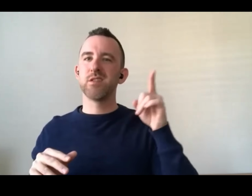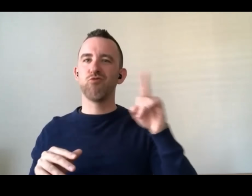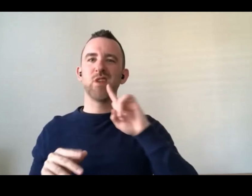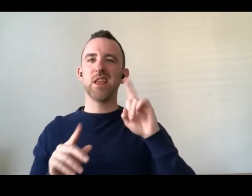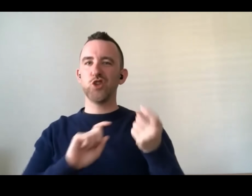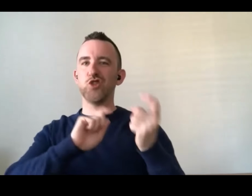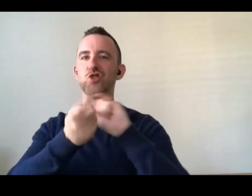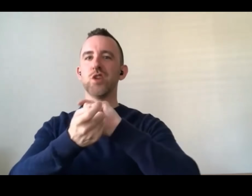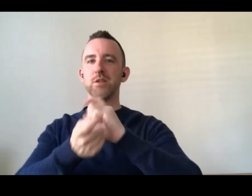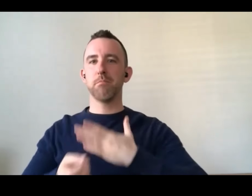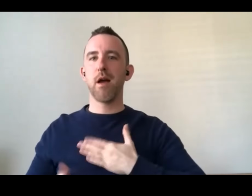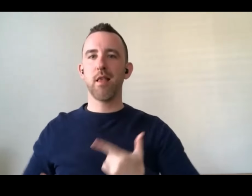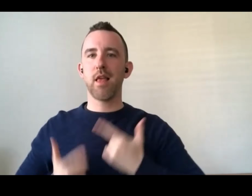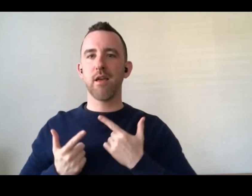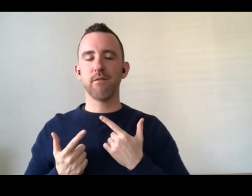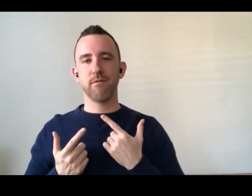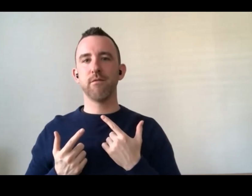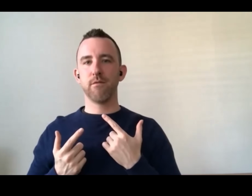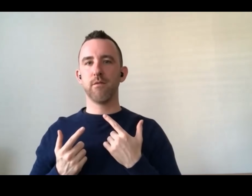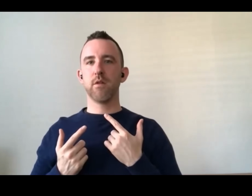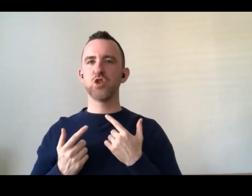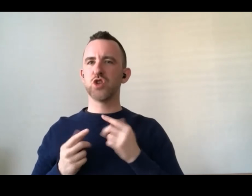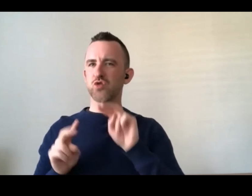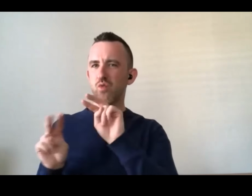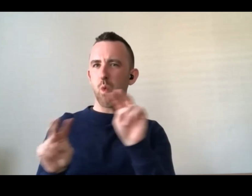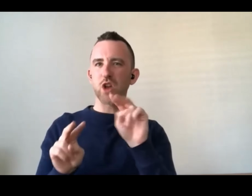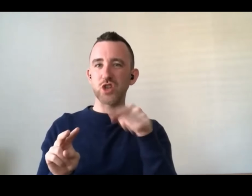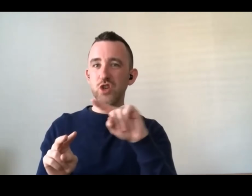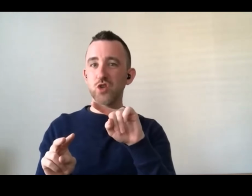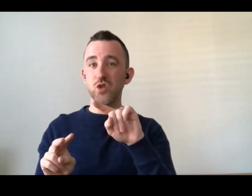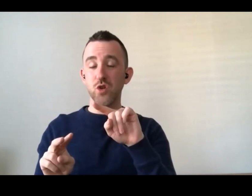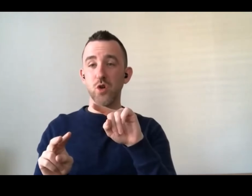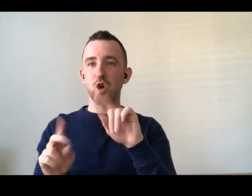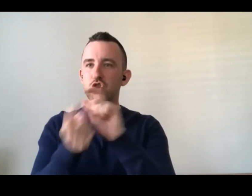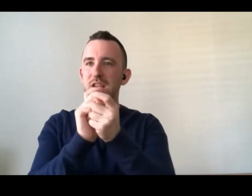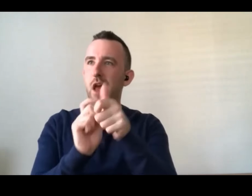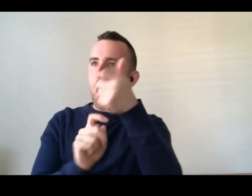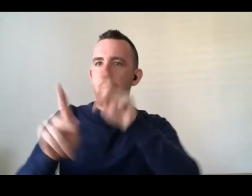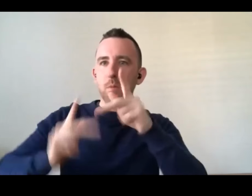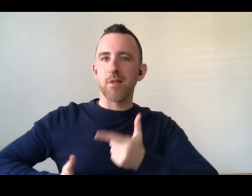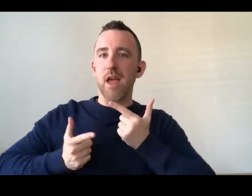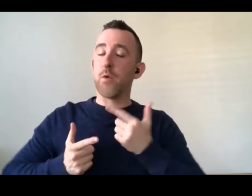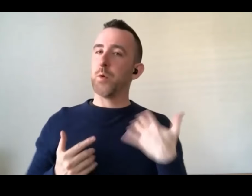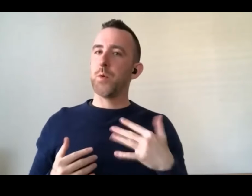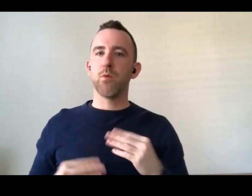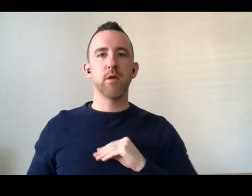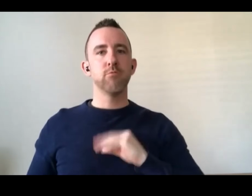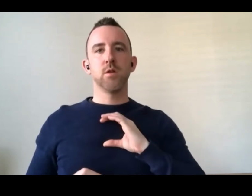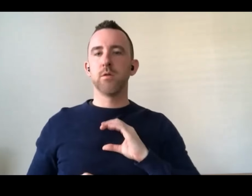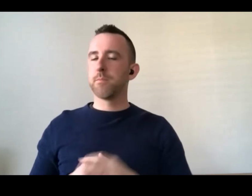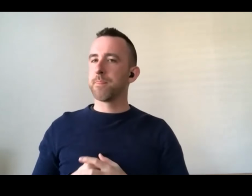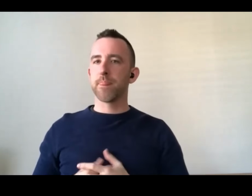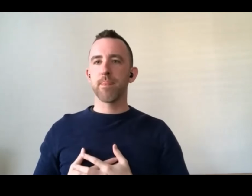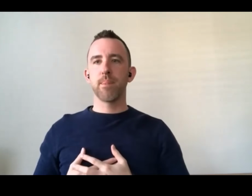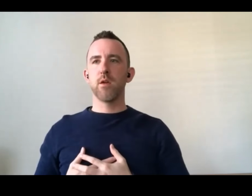life. Watching you all change the lives of others. So thank you for that. Why are items